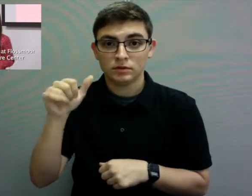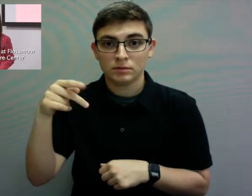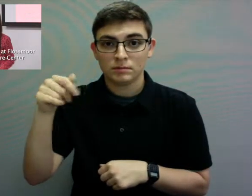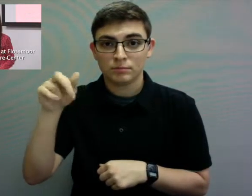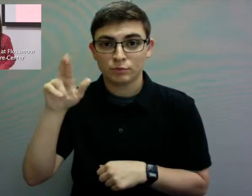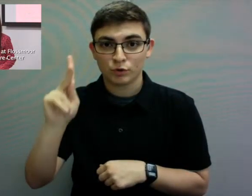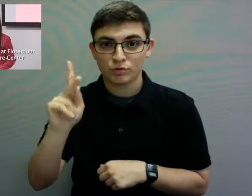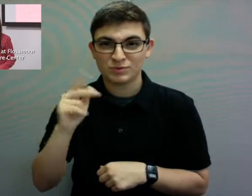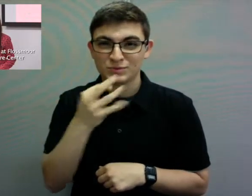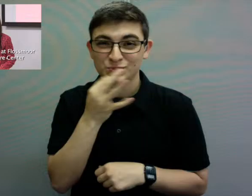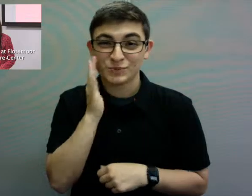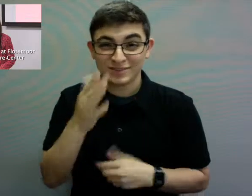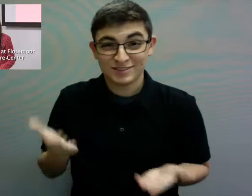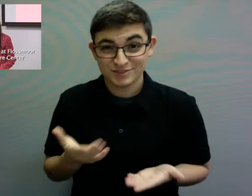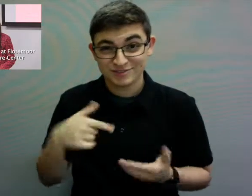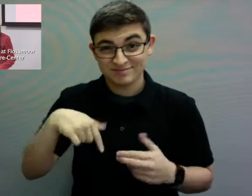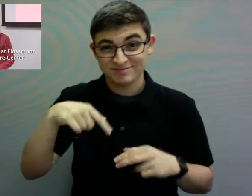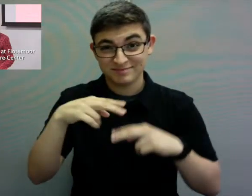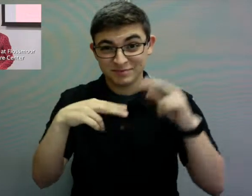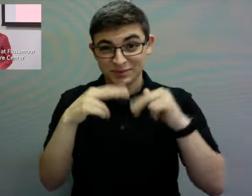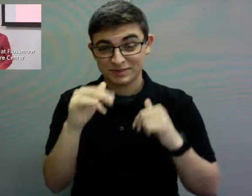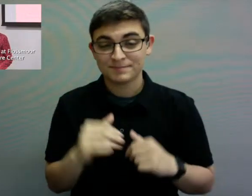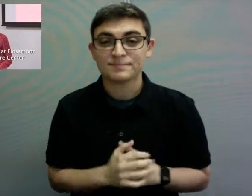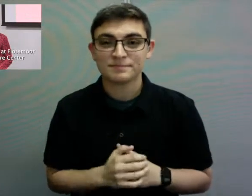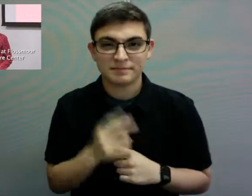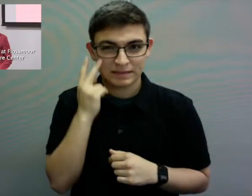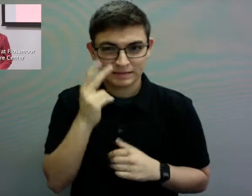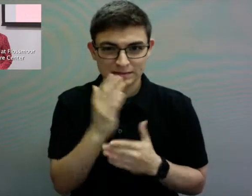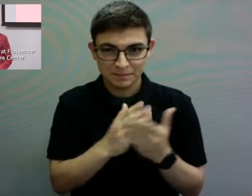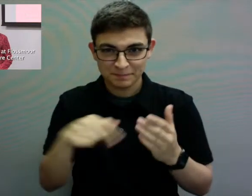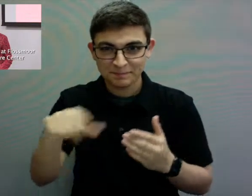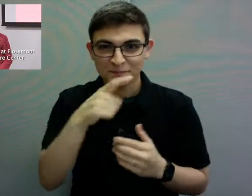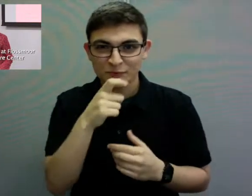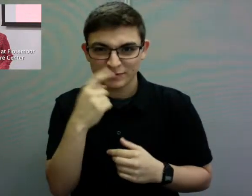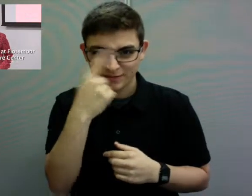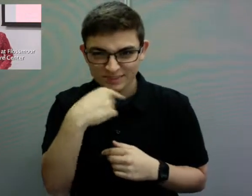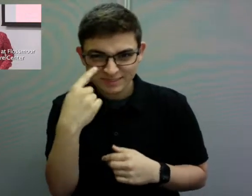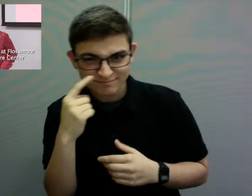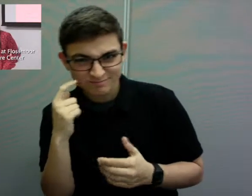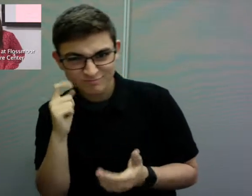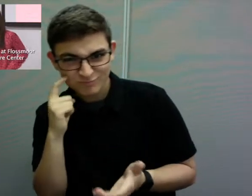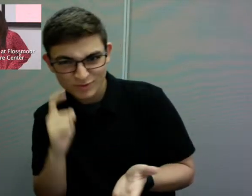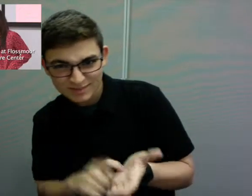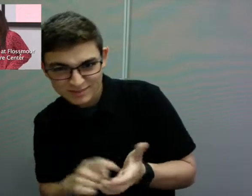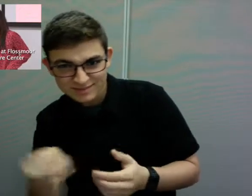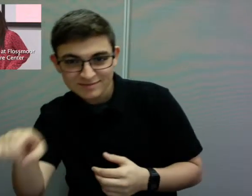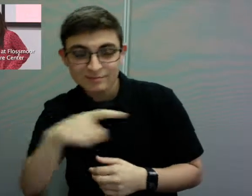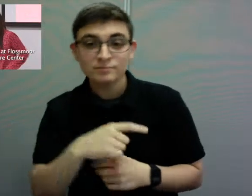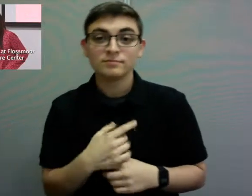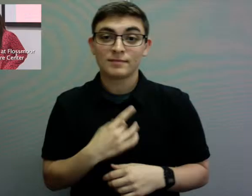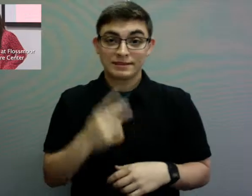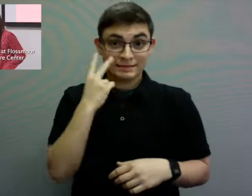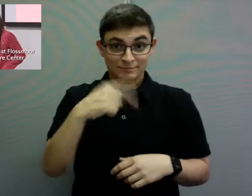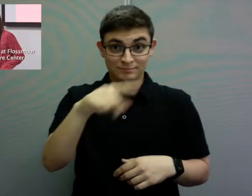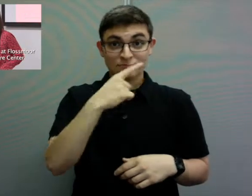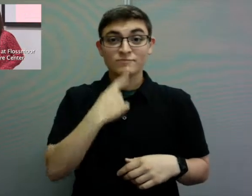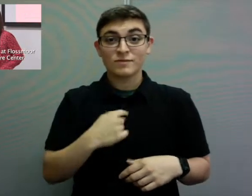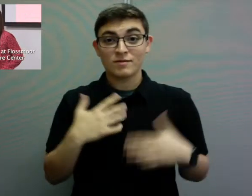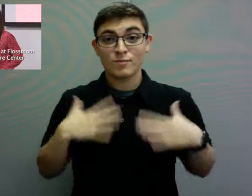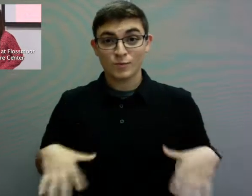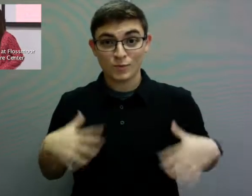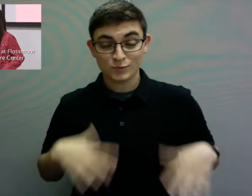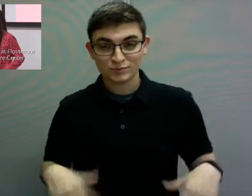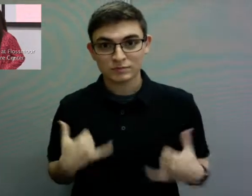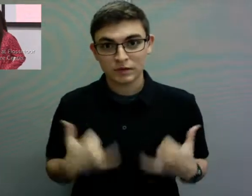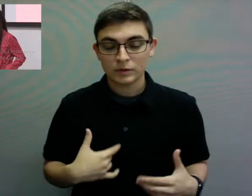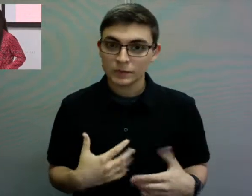this building as well in a couple weeks. And I see some familiar faces. And I like to see the red also. I'm kind of running